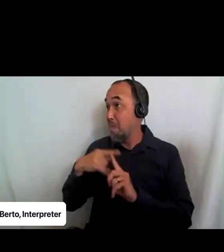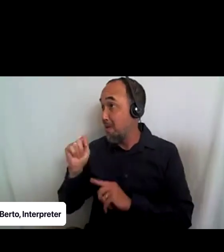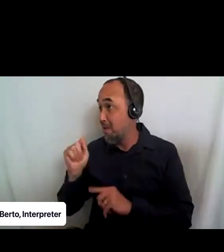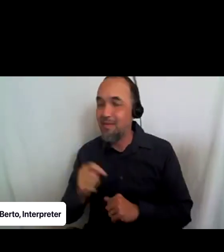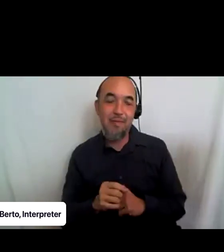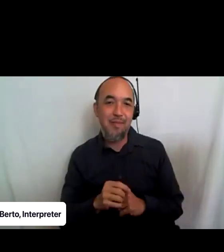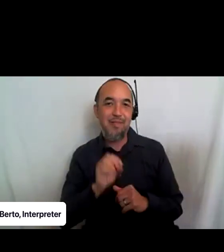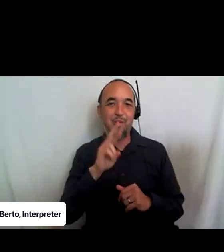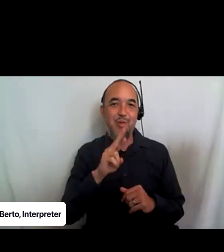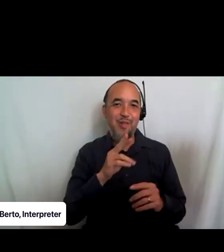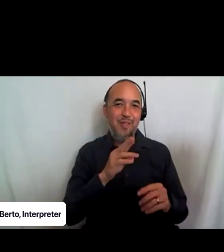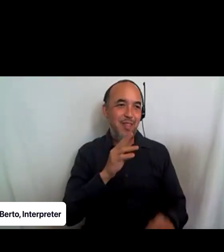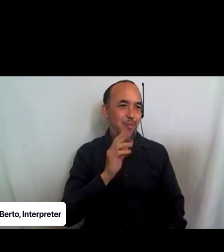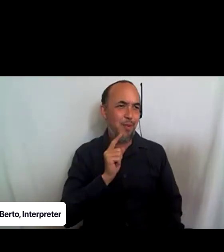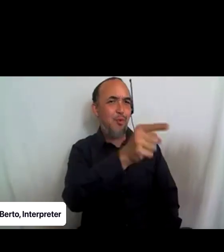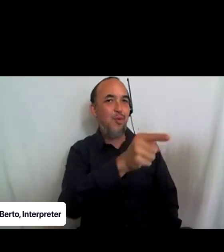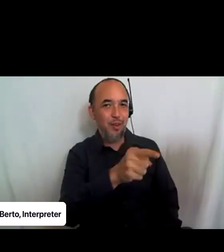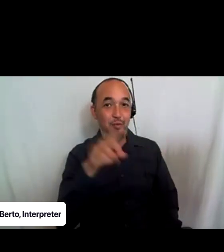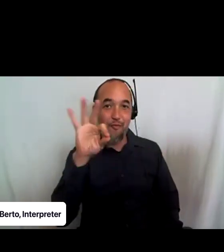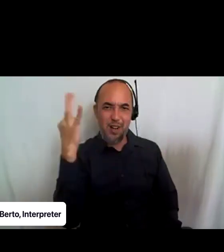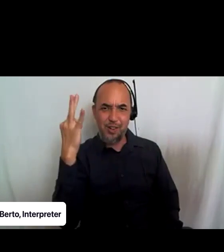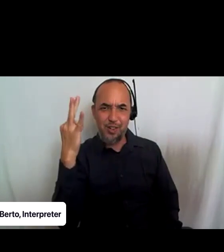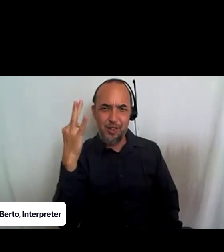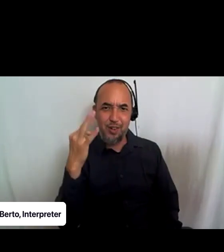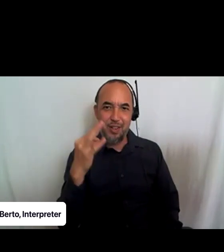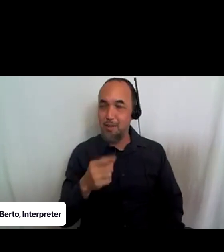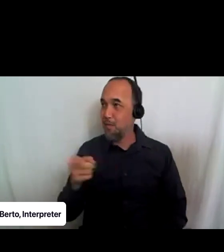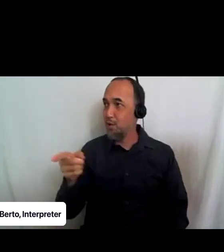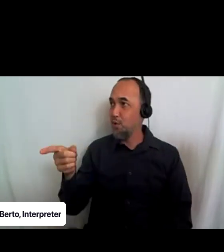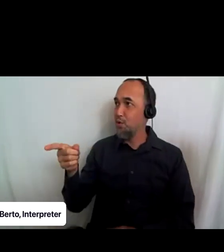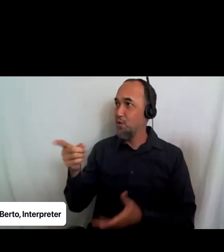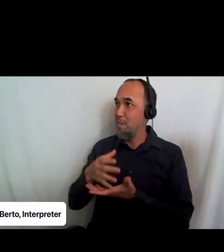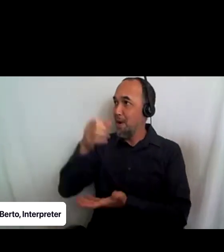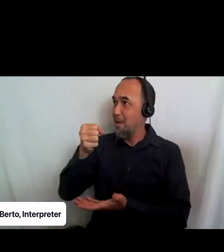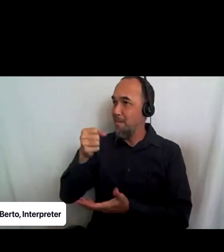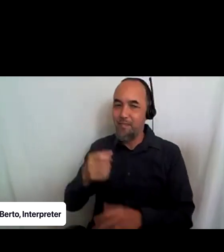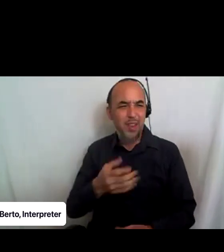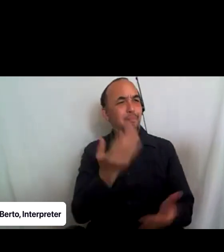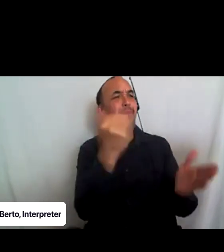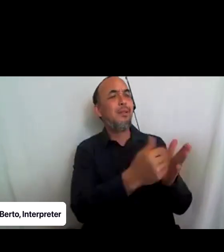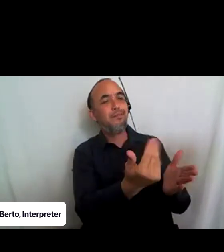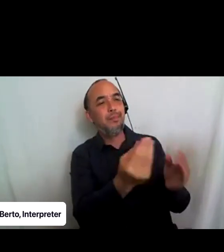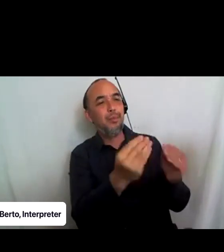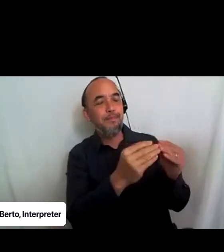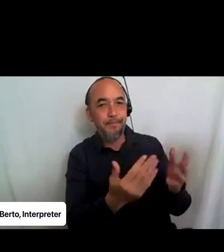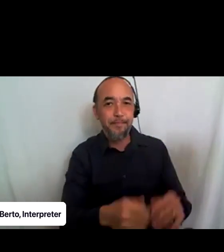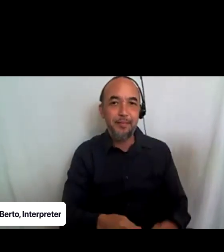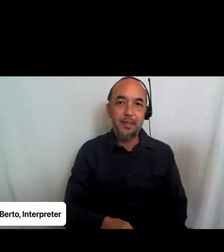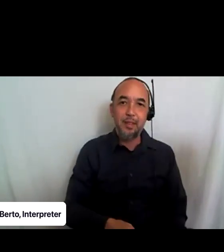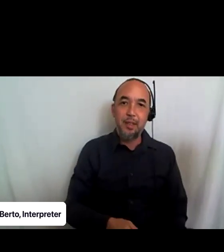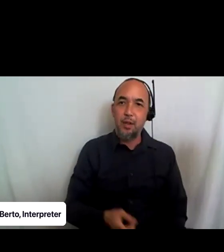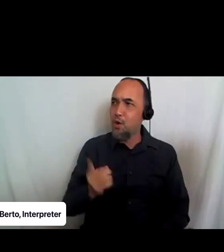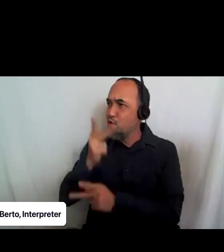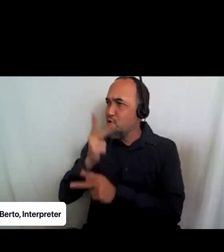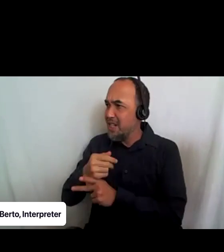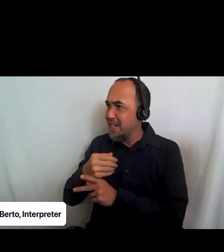And then he'd point to Frenchie and be like, "You bottled it up," or "Give us another one, Frenchie." And Joel will be like, "Oh, you keep it inside until